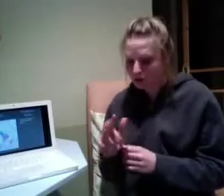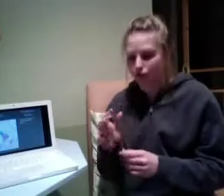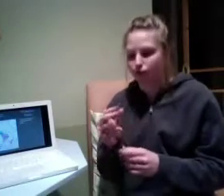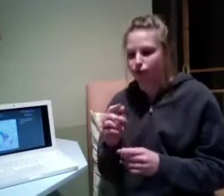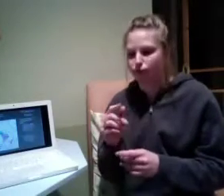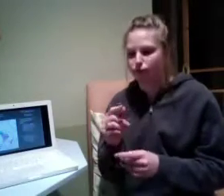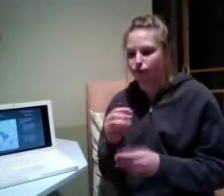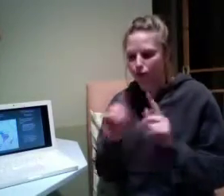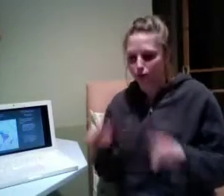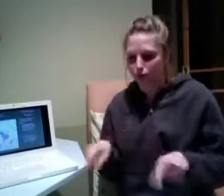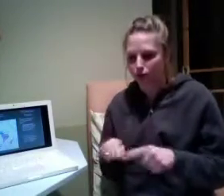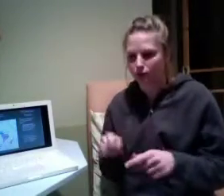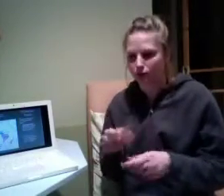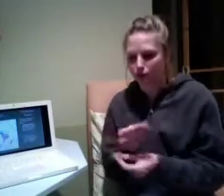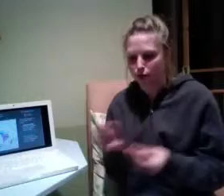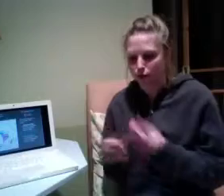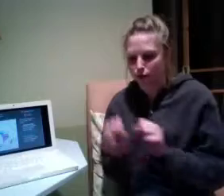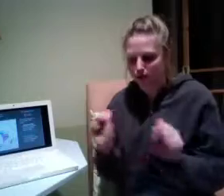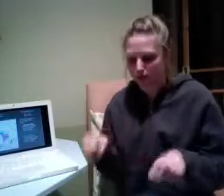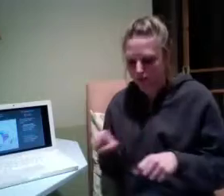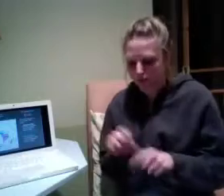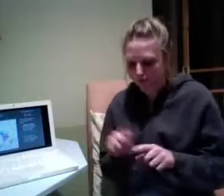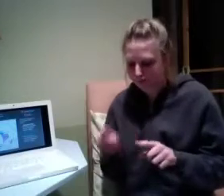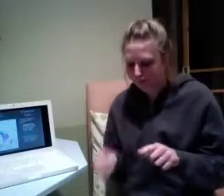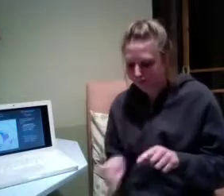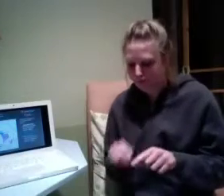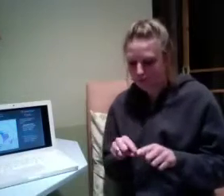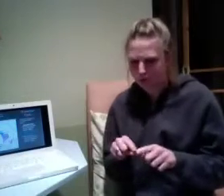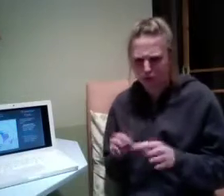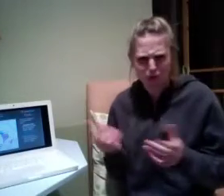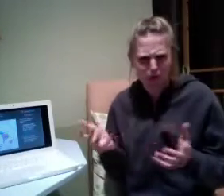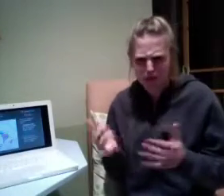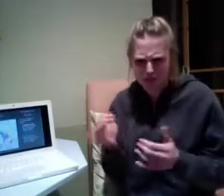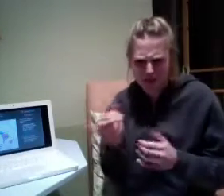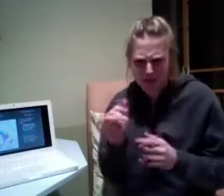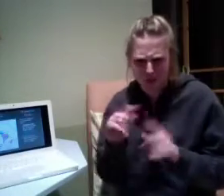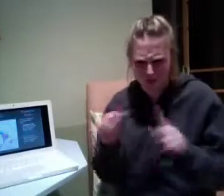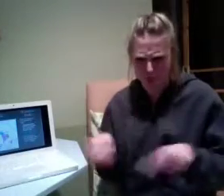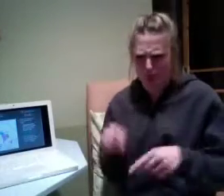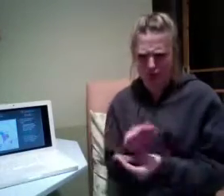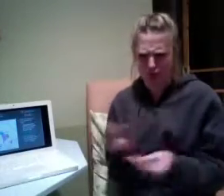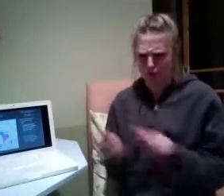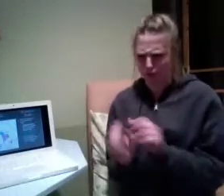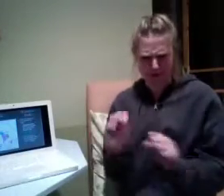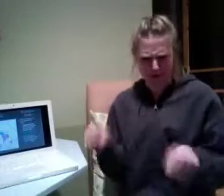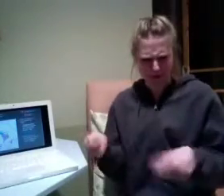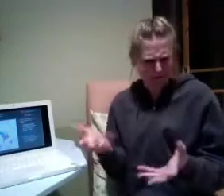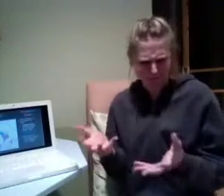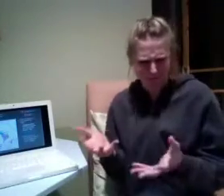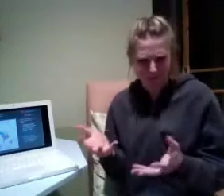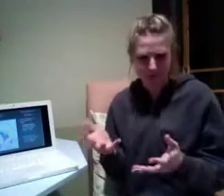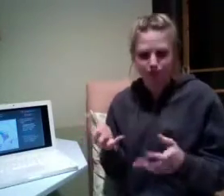system? There's 3 parts to it, hence the triangle. The first part were merchants from Europe bringing